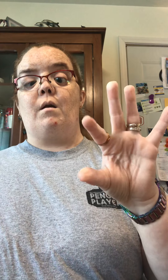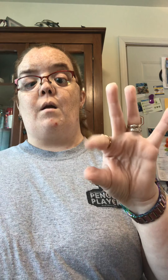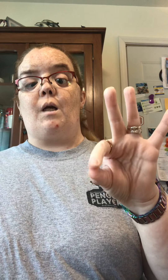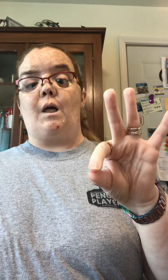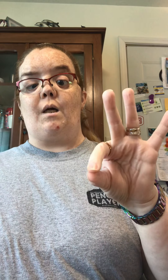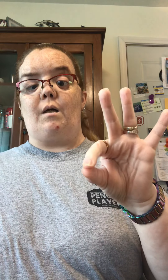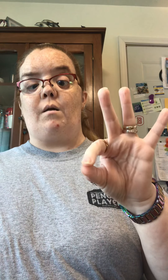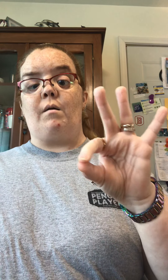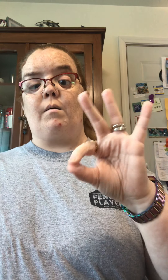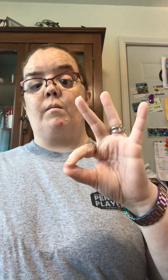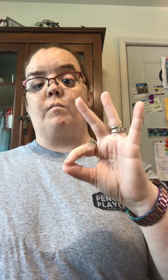9,